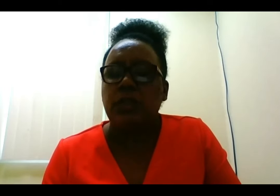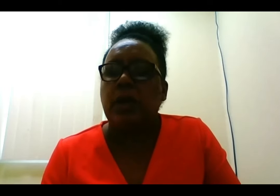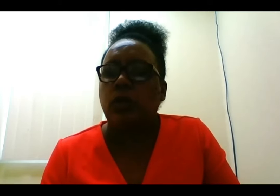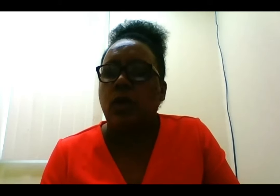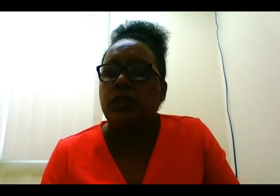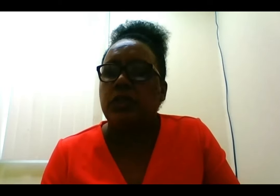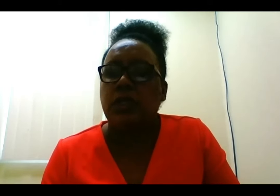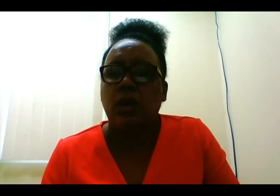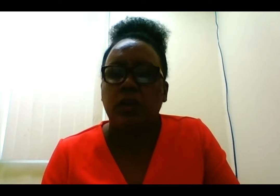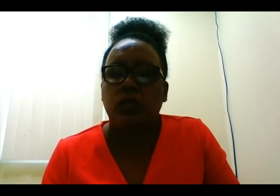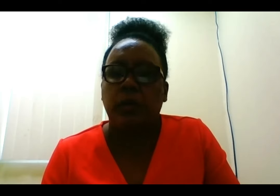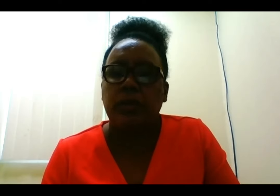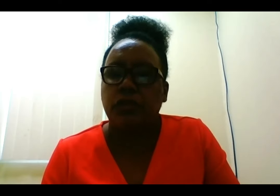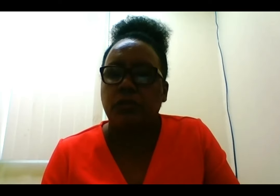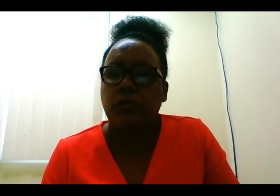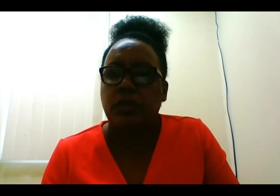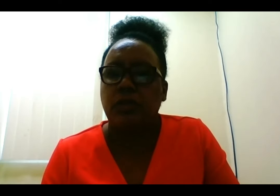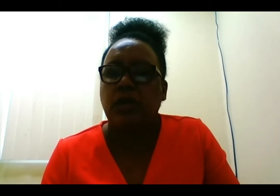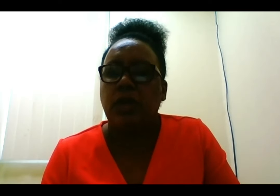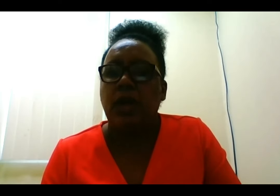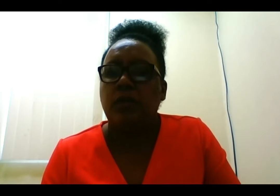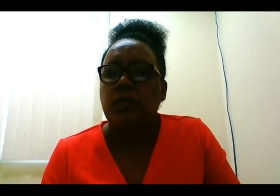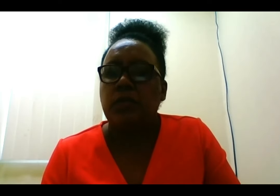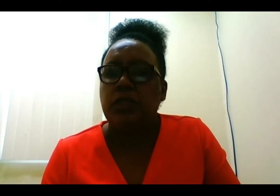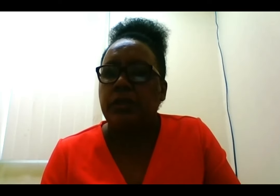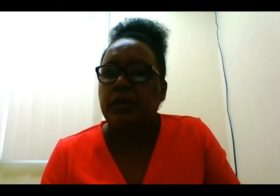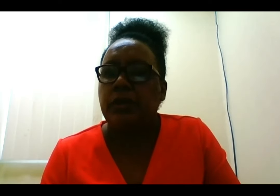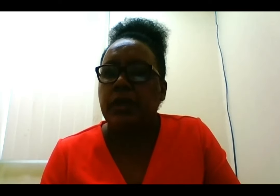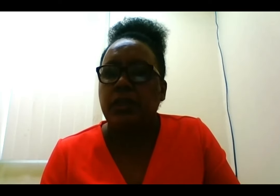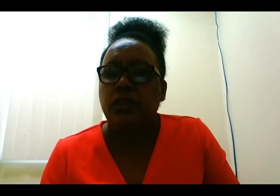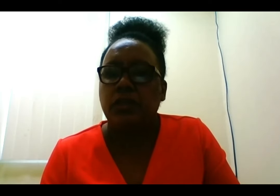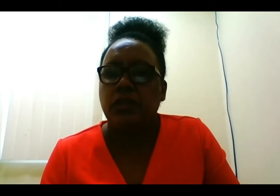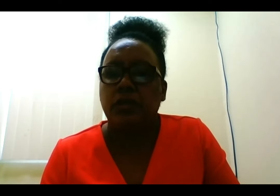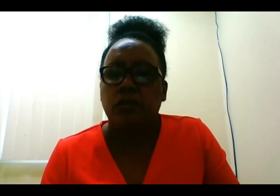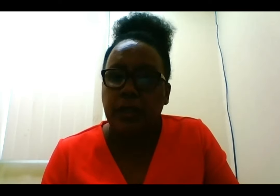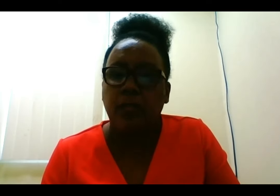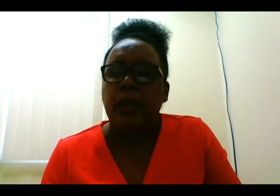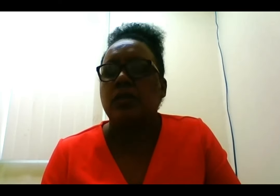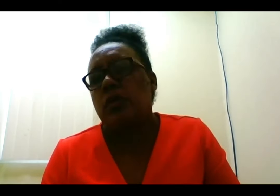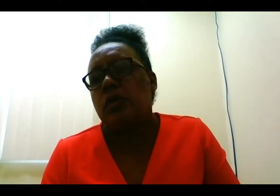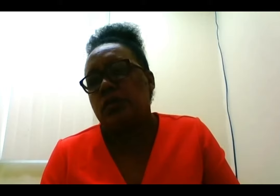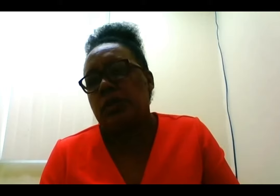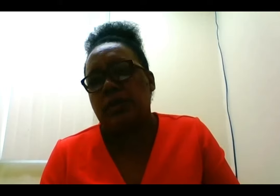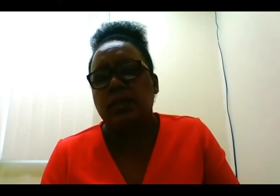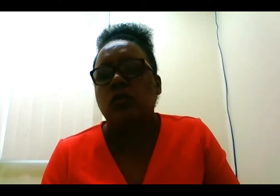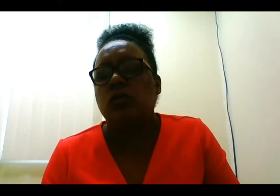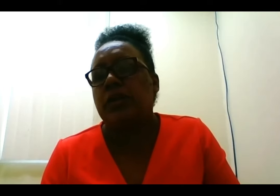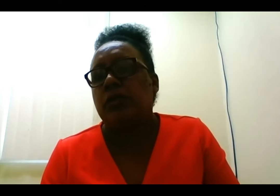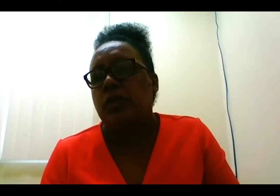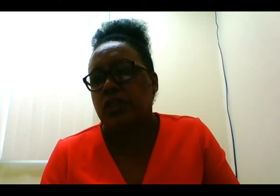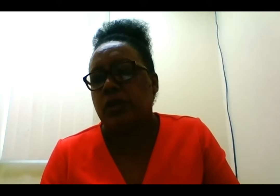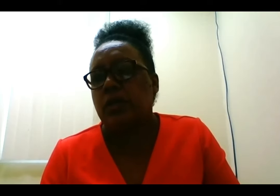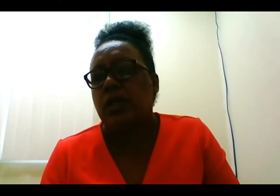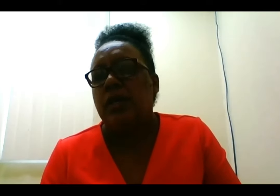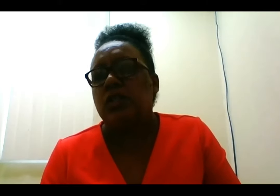Marischal Community College, where our teachers receive teacher education training, it is compulsory that inclusive